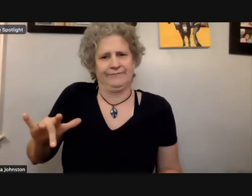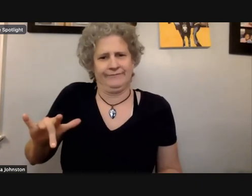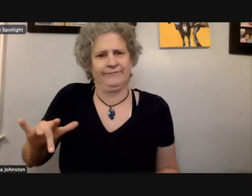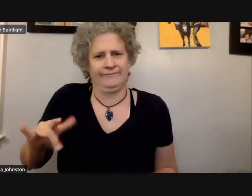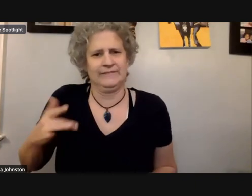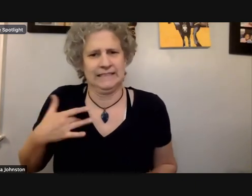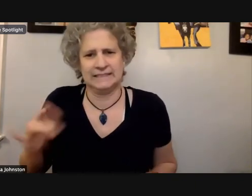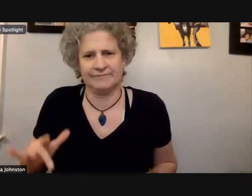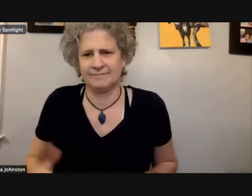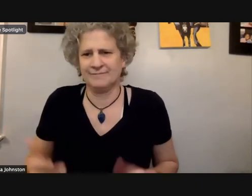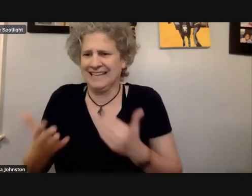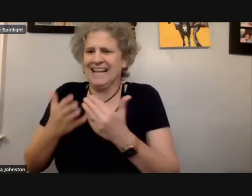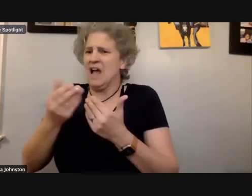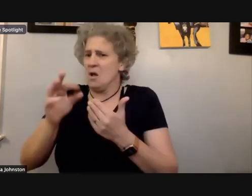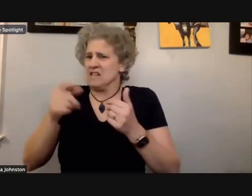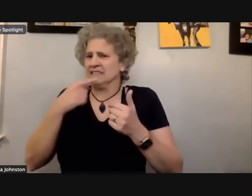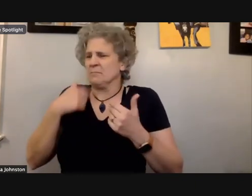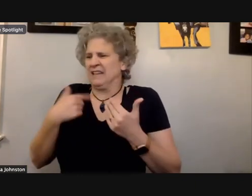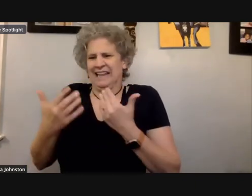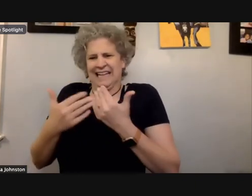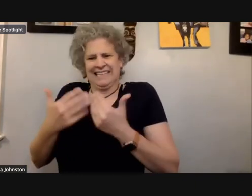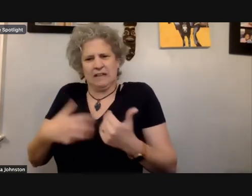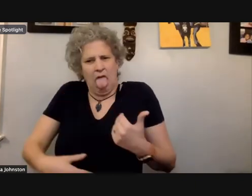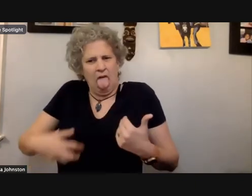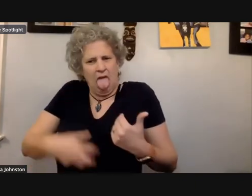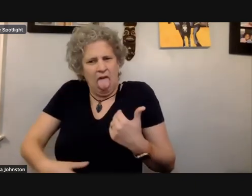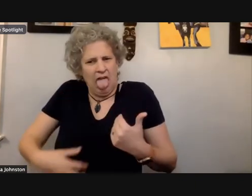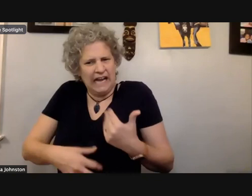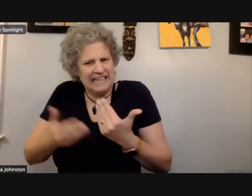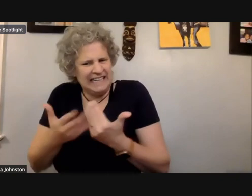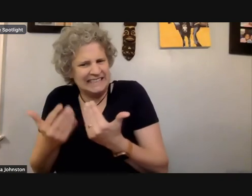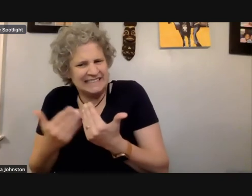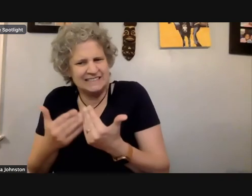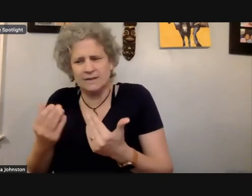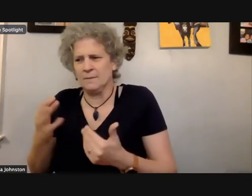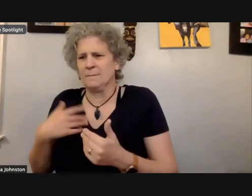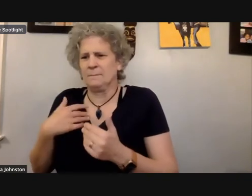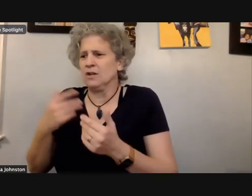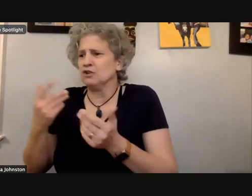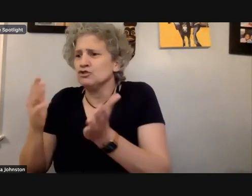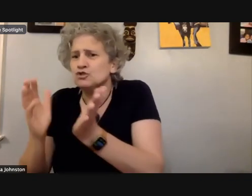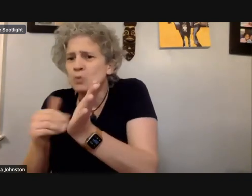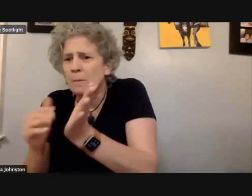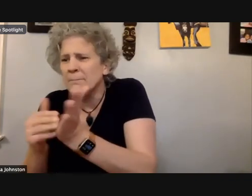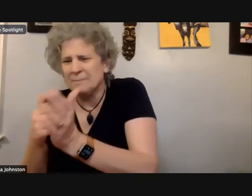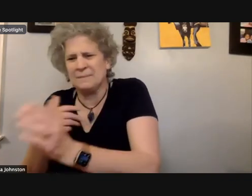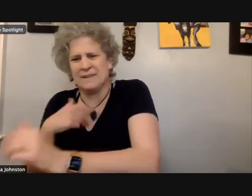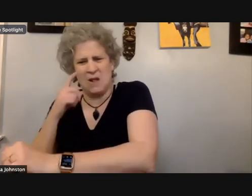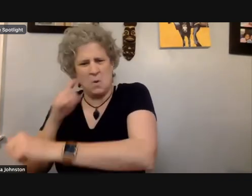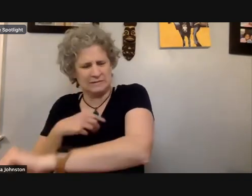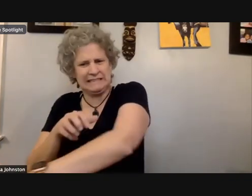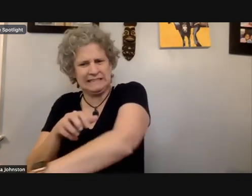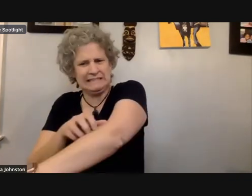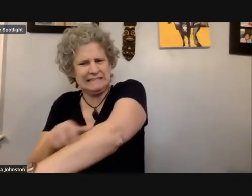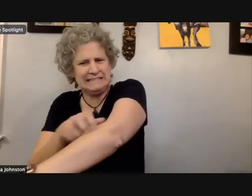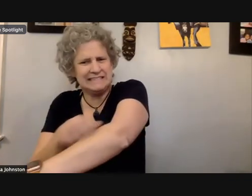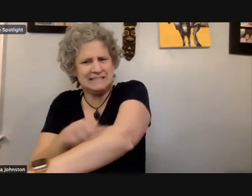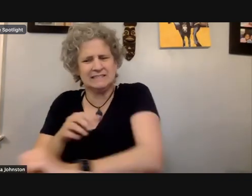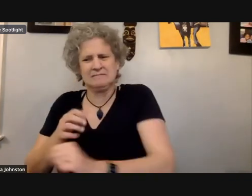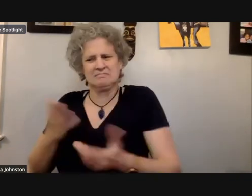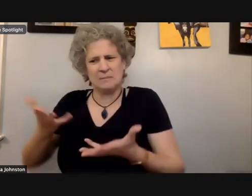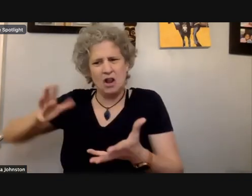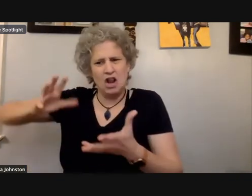Just having a repeated reaction and not trusting a specific thing. Like you could also say like something that makes you easily nauseous, or